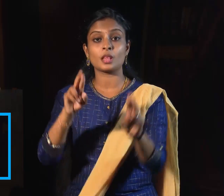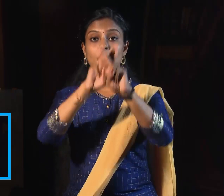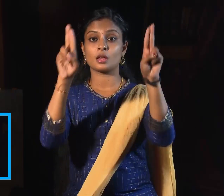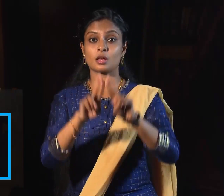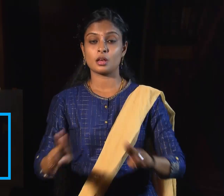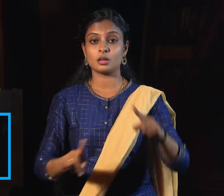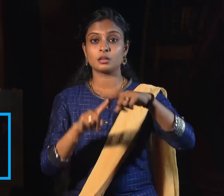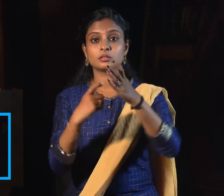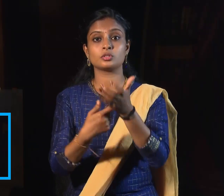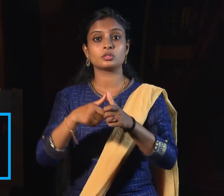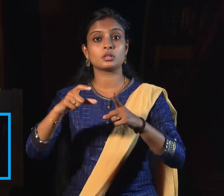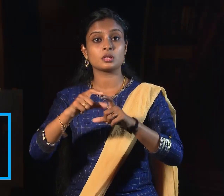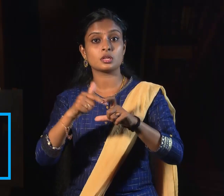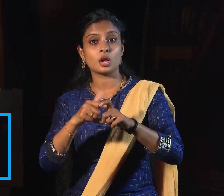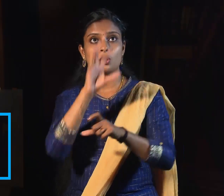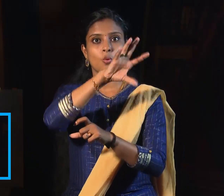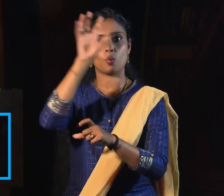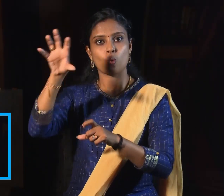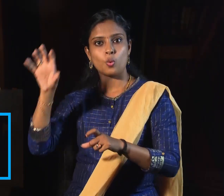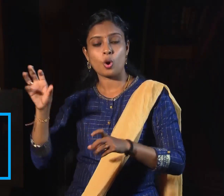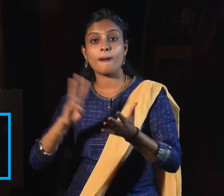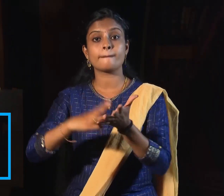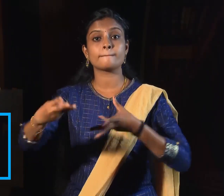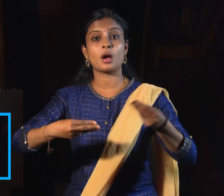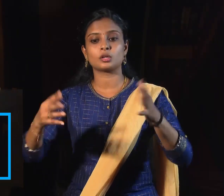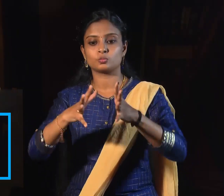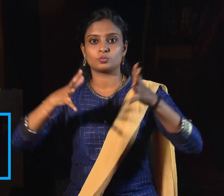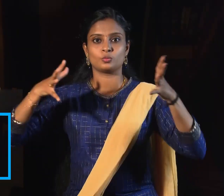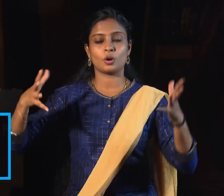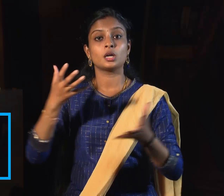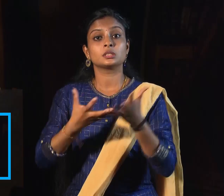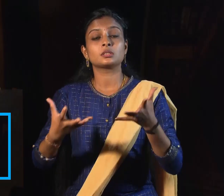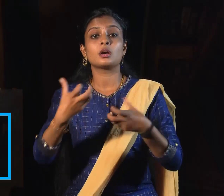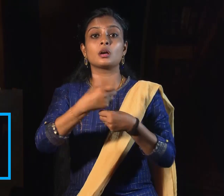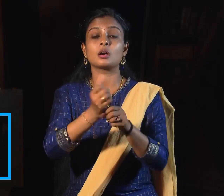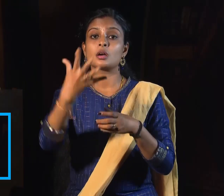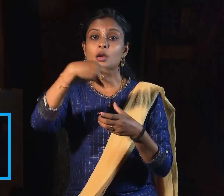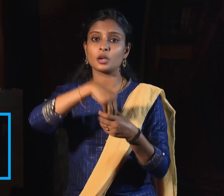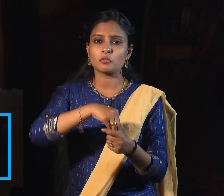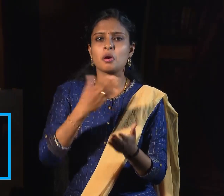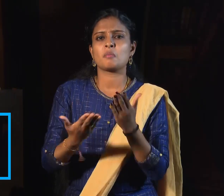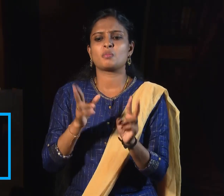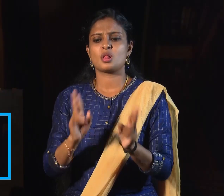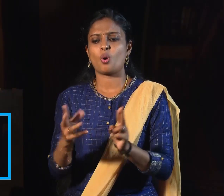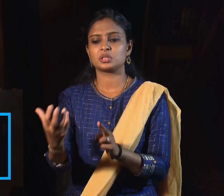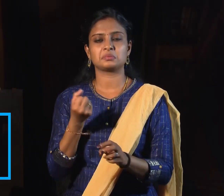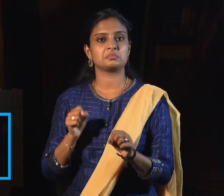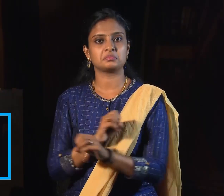allows countries to expand markets for both goods and services that otherwise may not have been available to